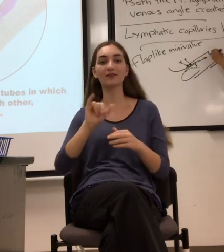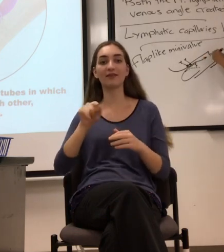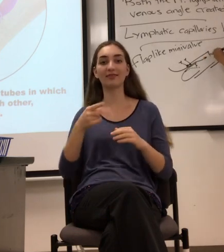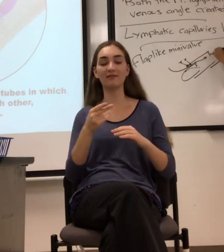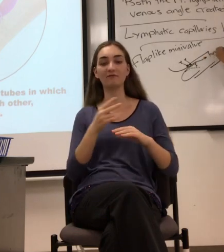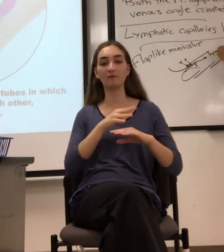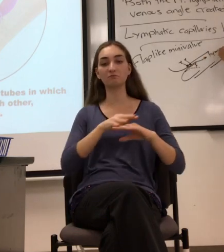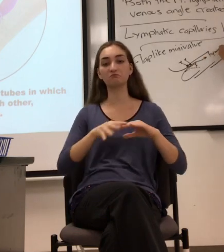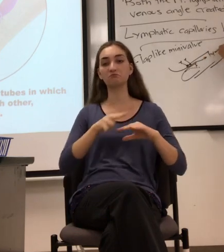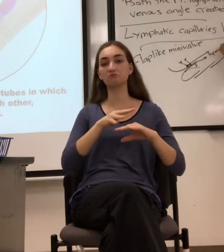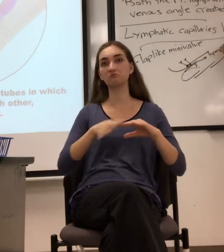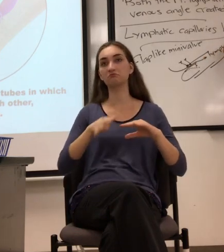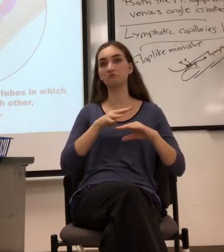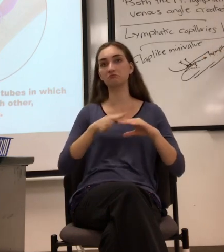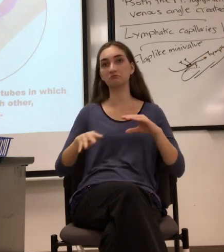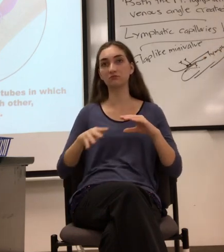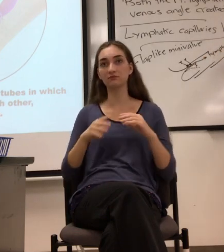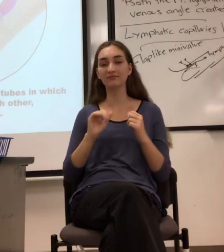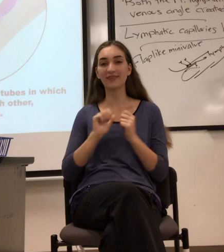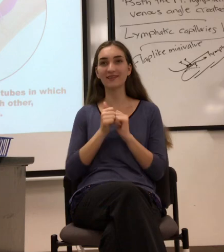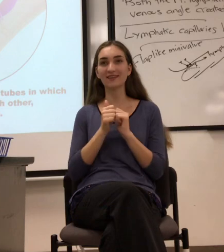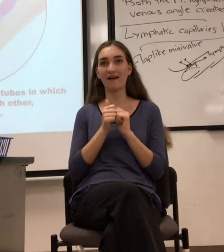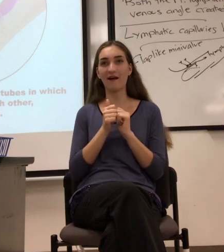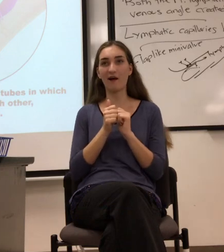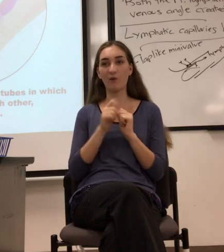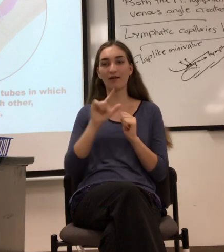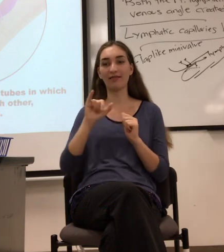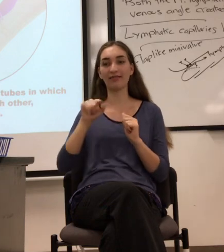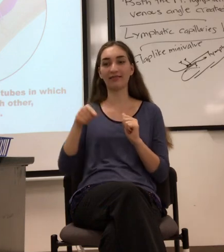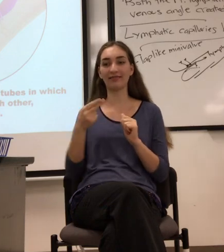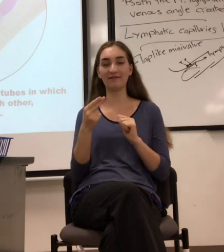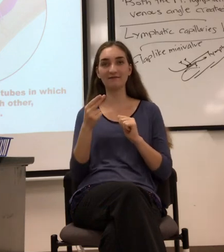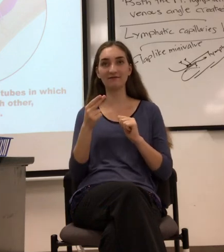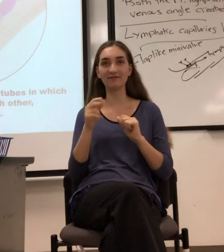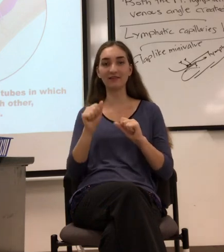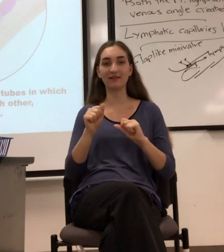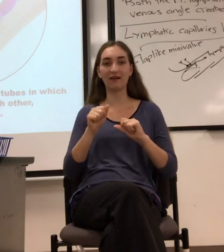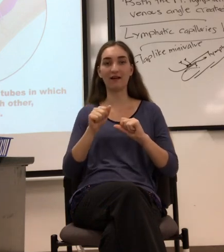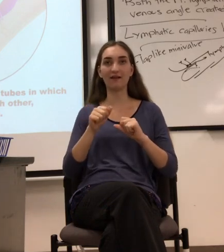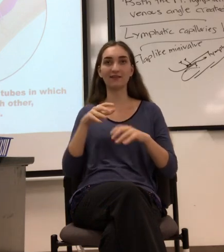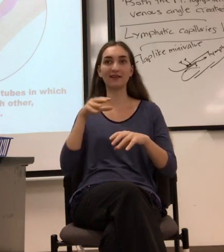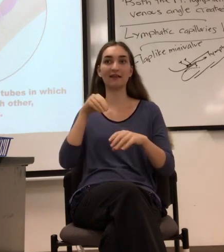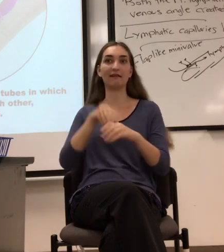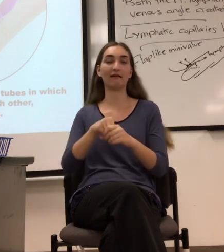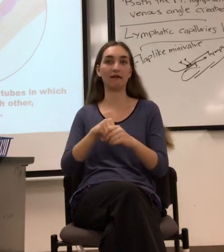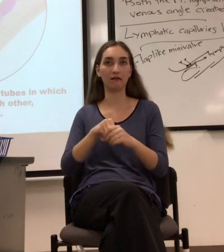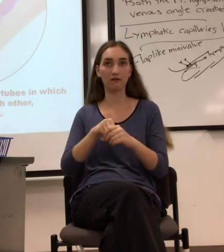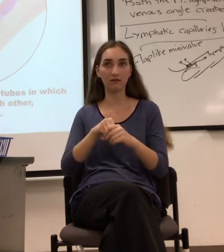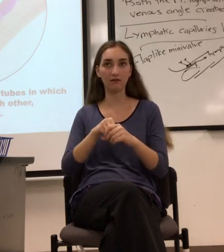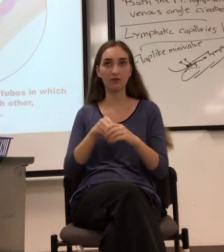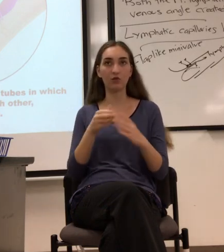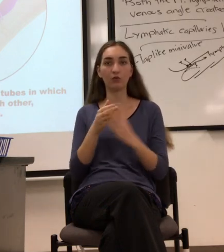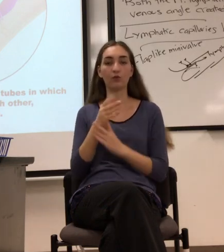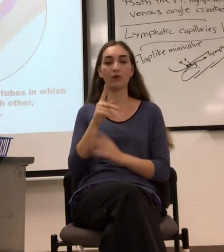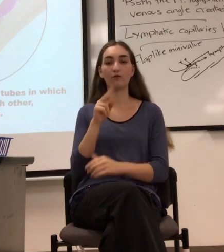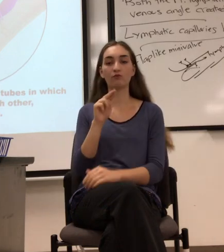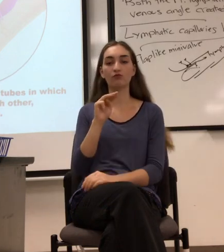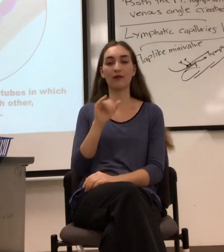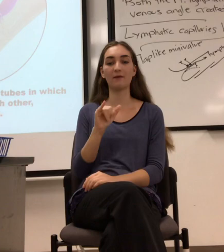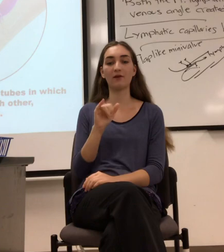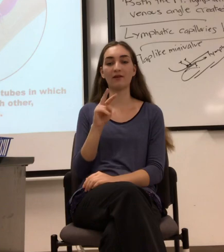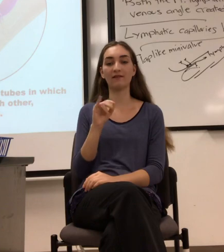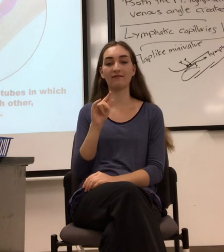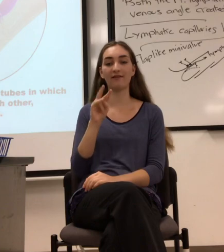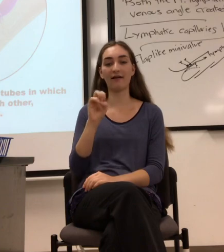So that's how it kind of gets in. You get in through the primary valve.